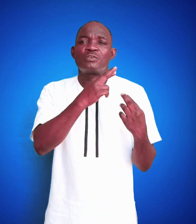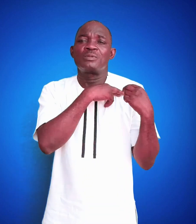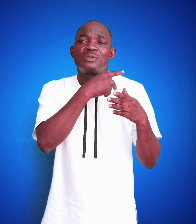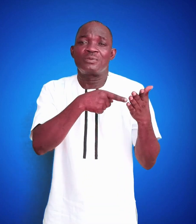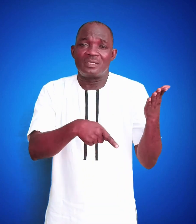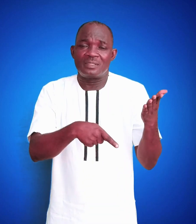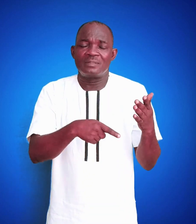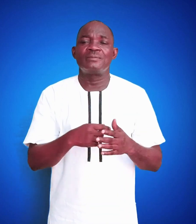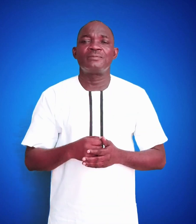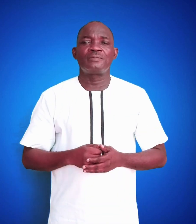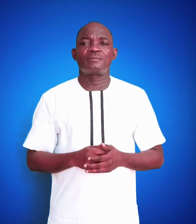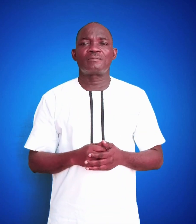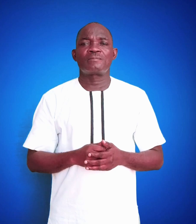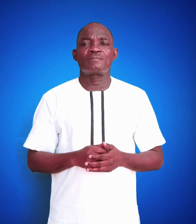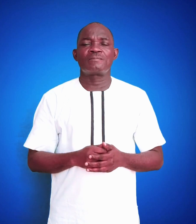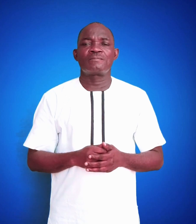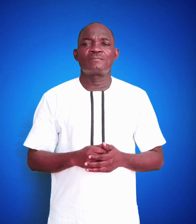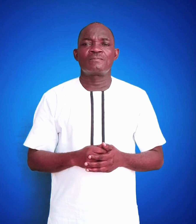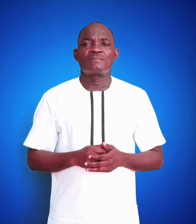Responsibilities.